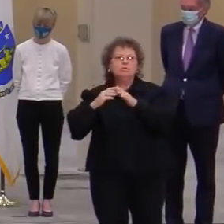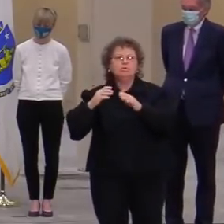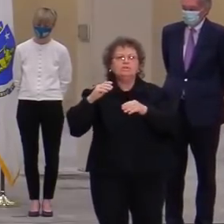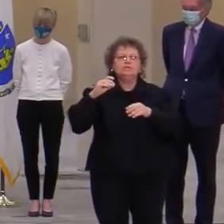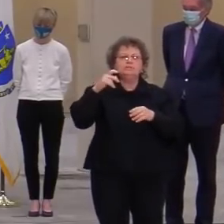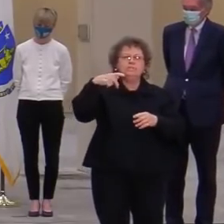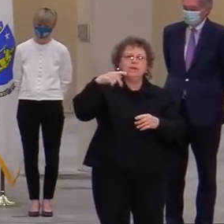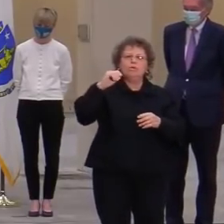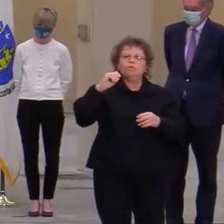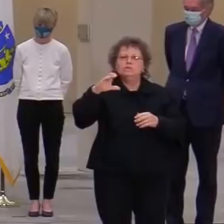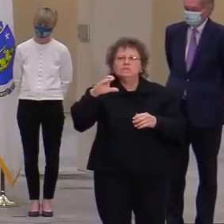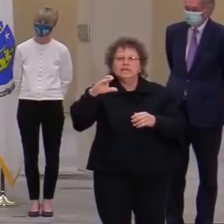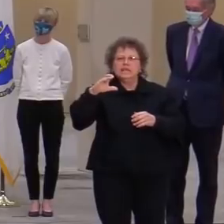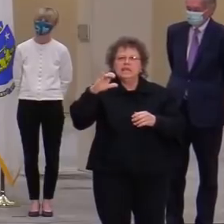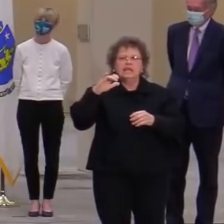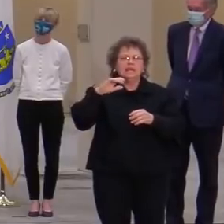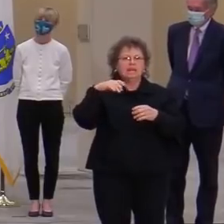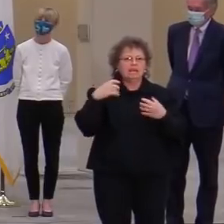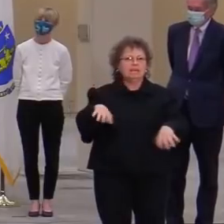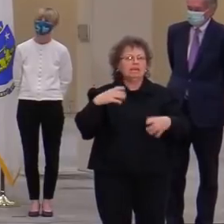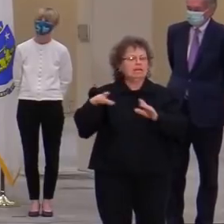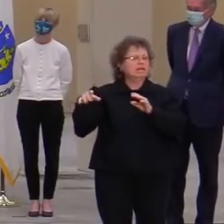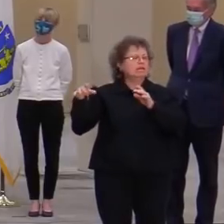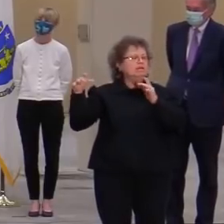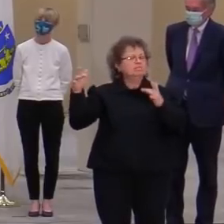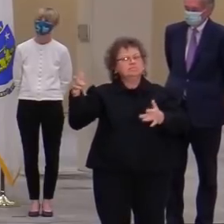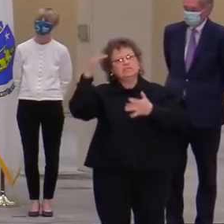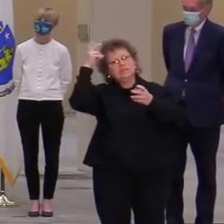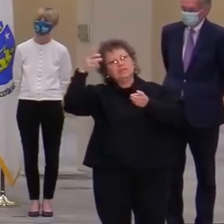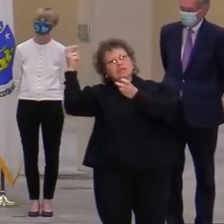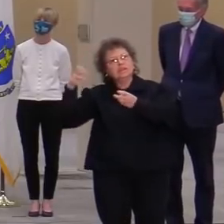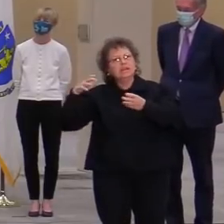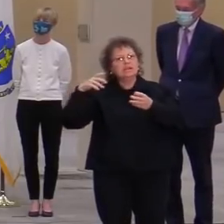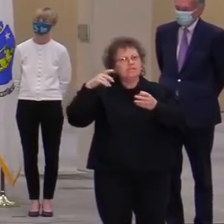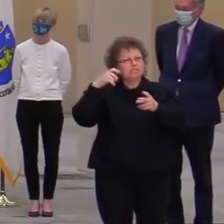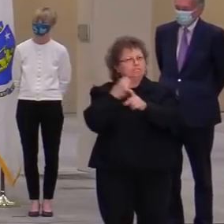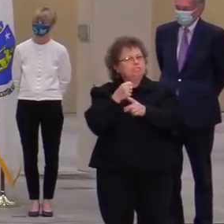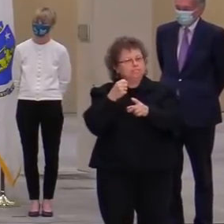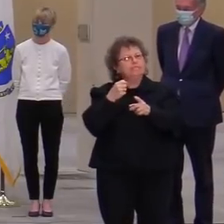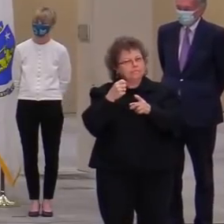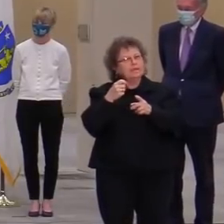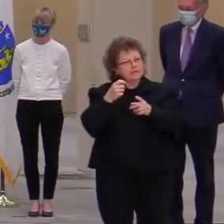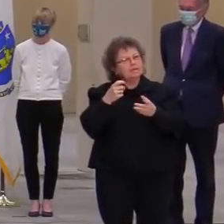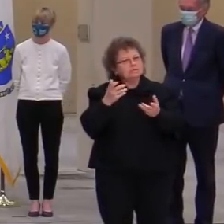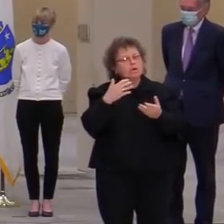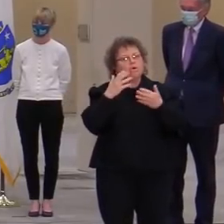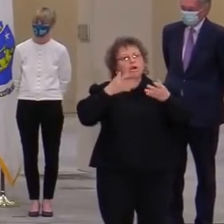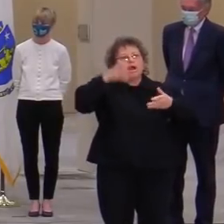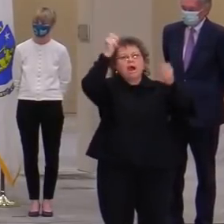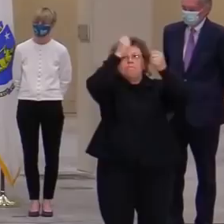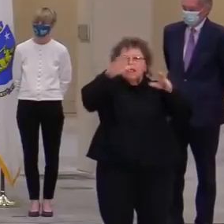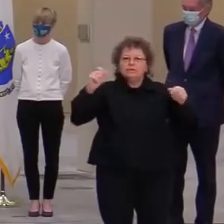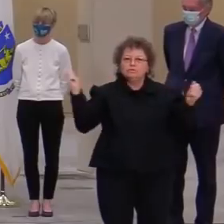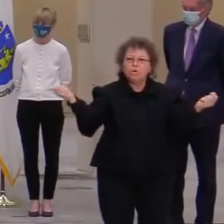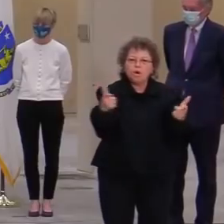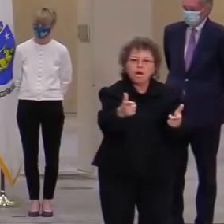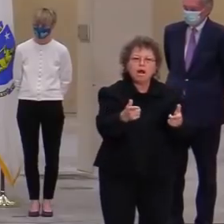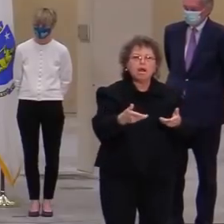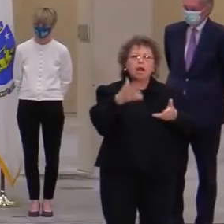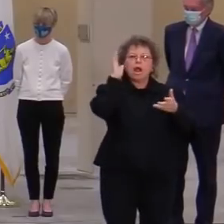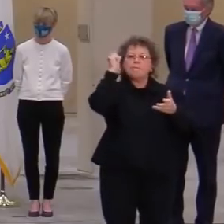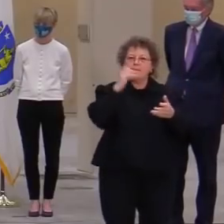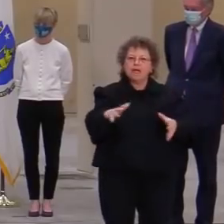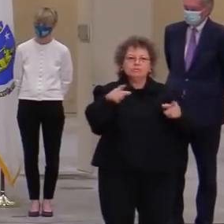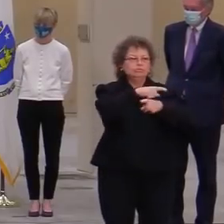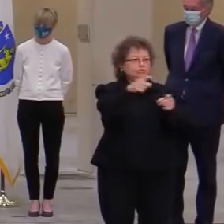hit by this pandemic. So God bless you all. Thank you all for coming, and stay safe, and we'll